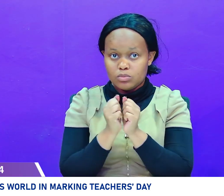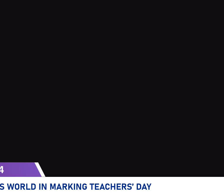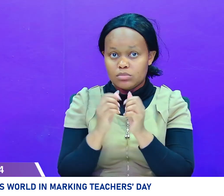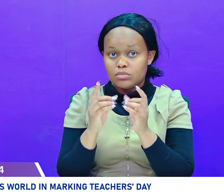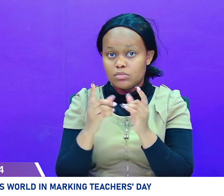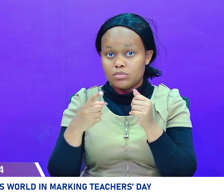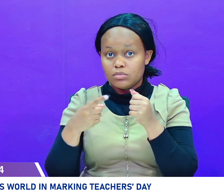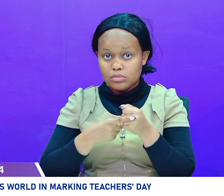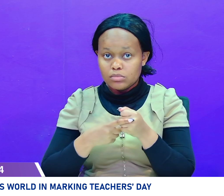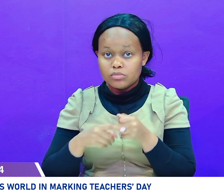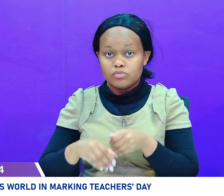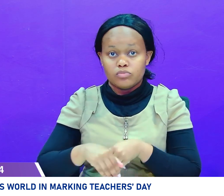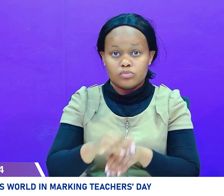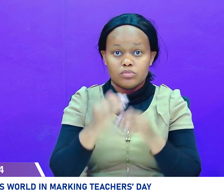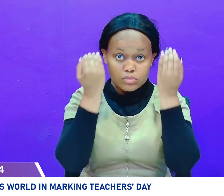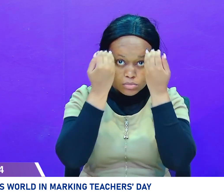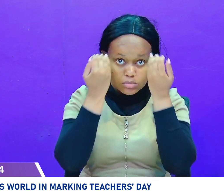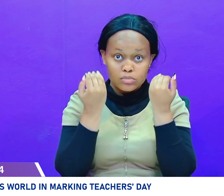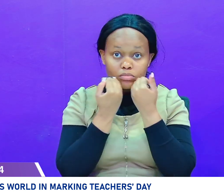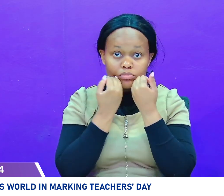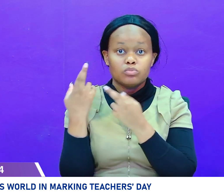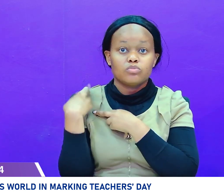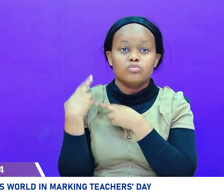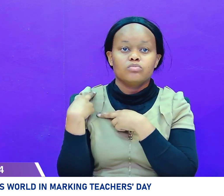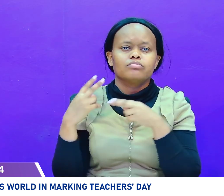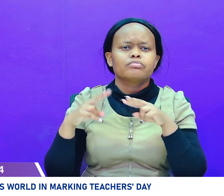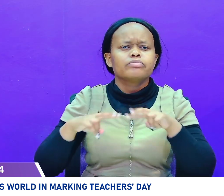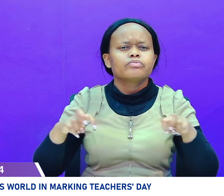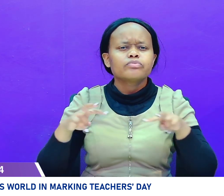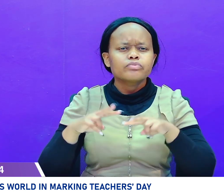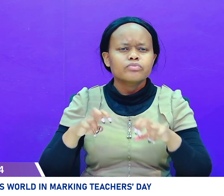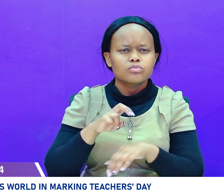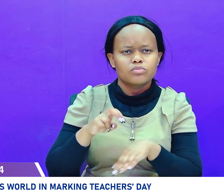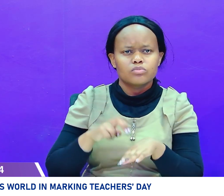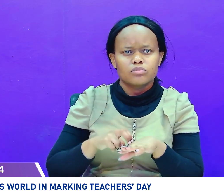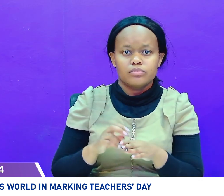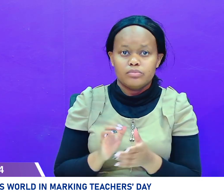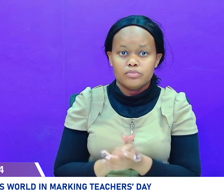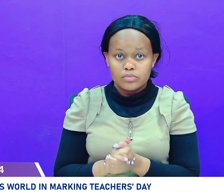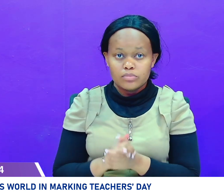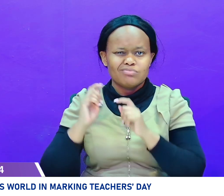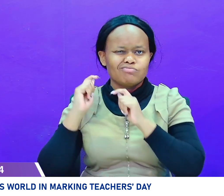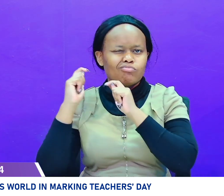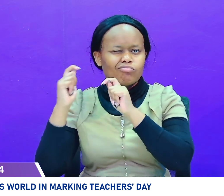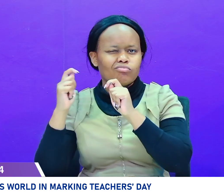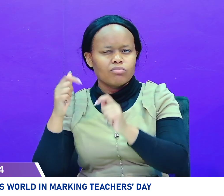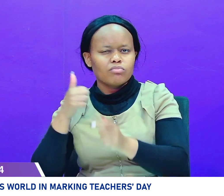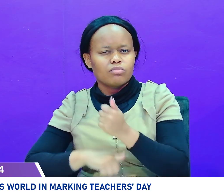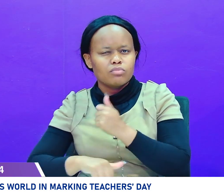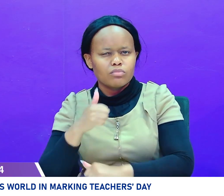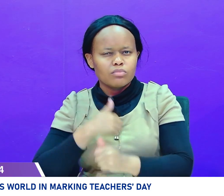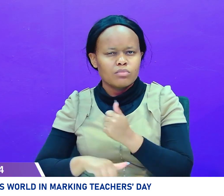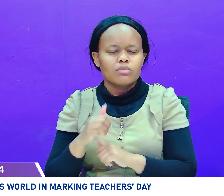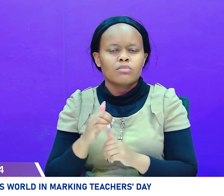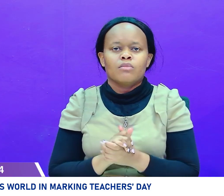academic staff to resume duty on Monday, October 6th, following a court ruling that suspended the